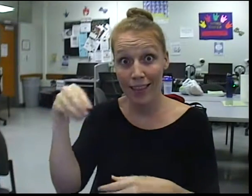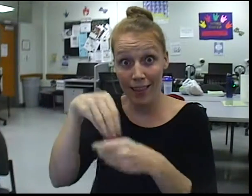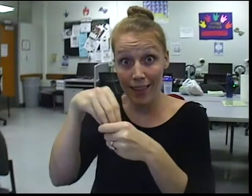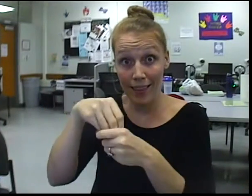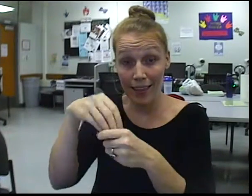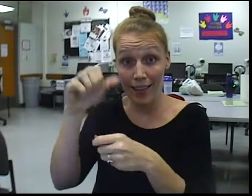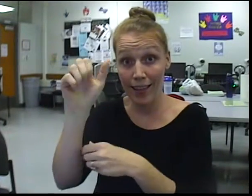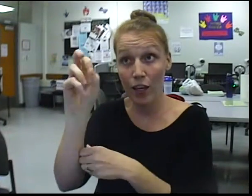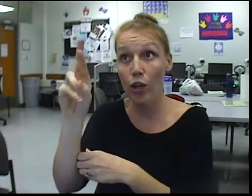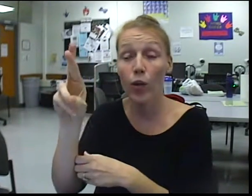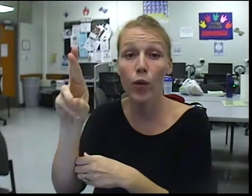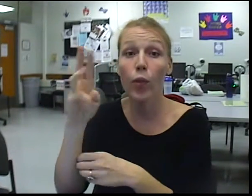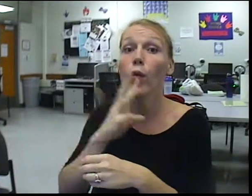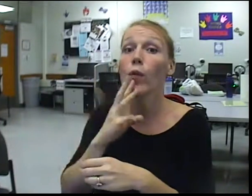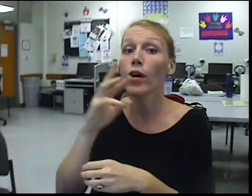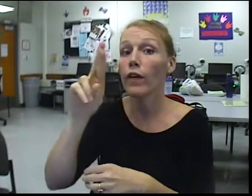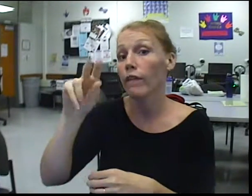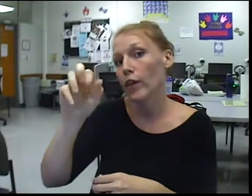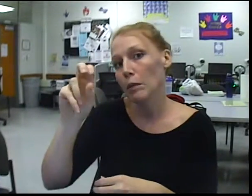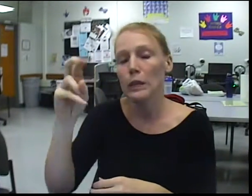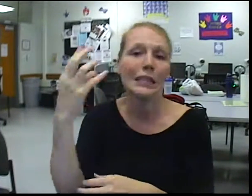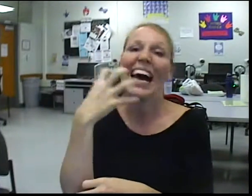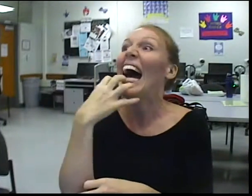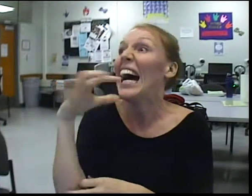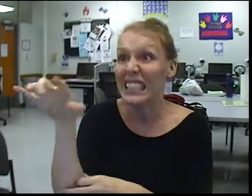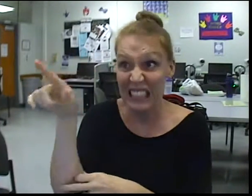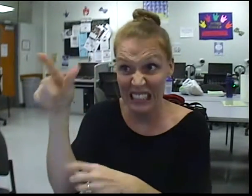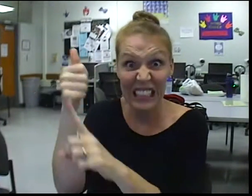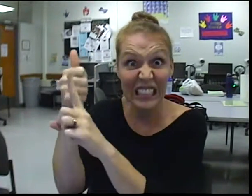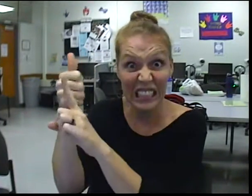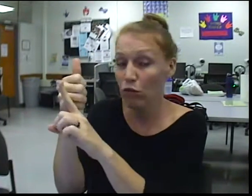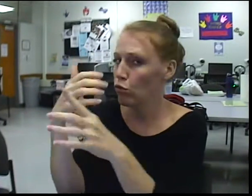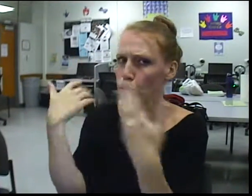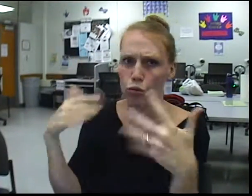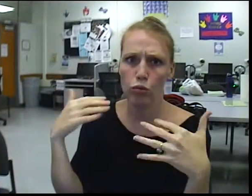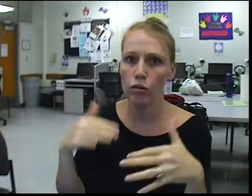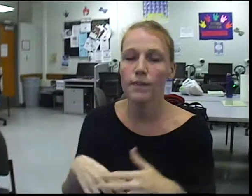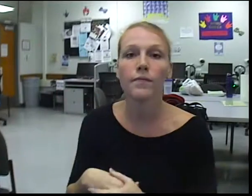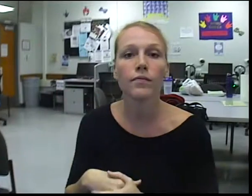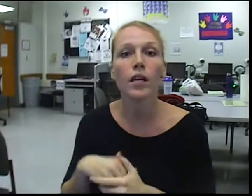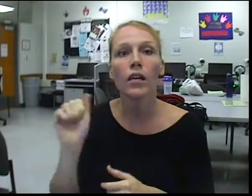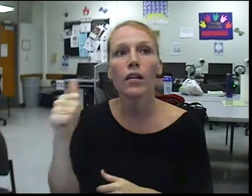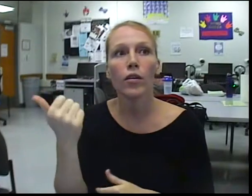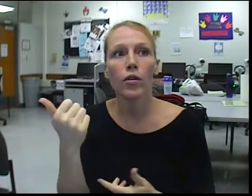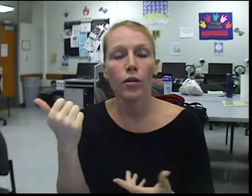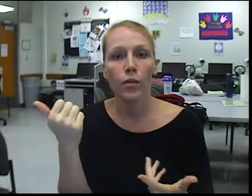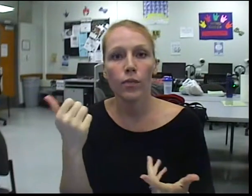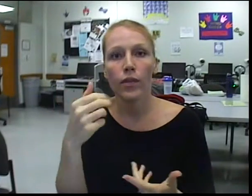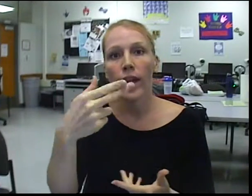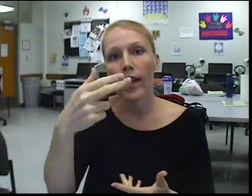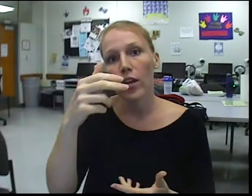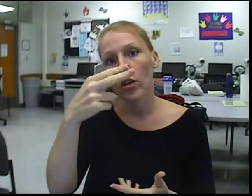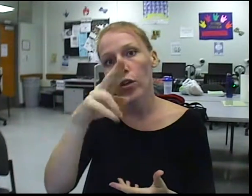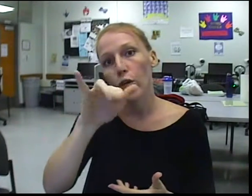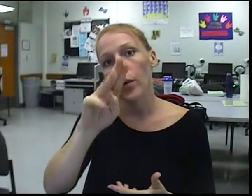What's one characteristic about humidity? What's humidity usually do? Flattens your hair.